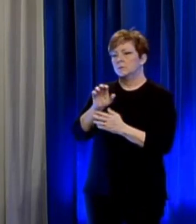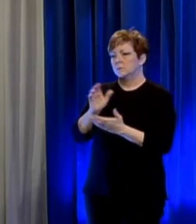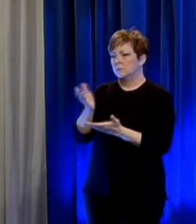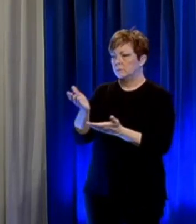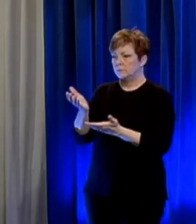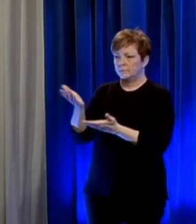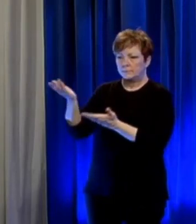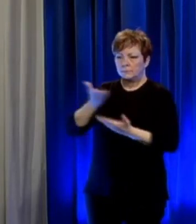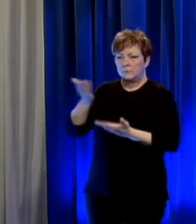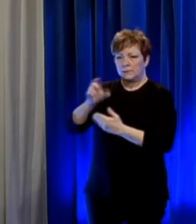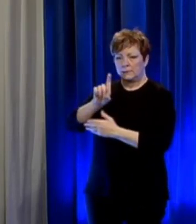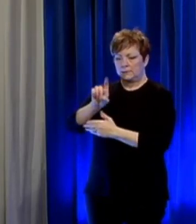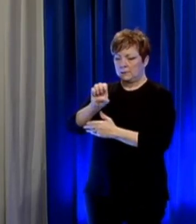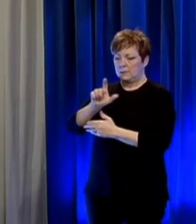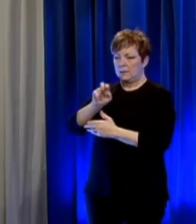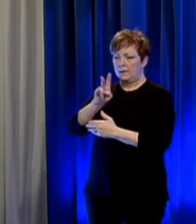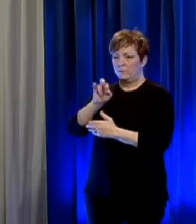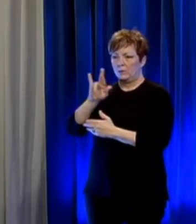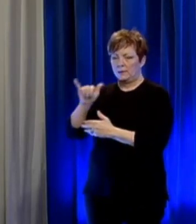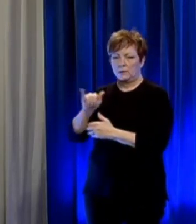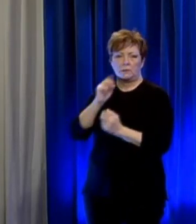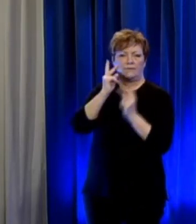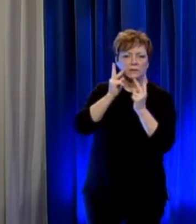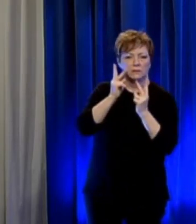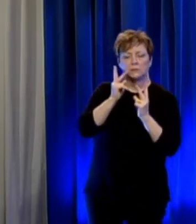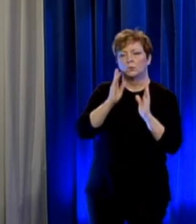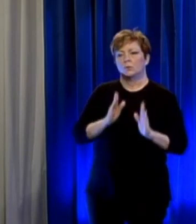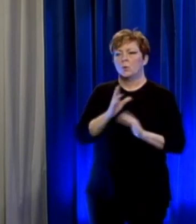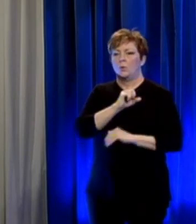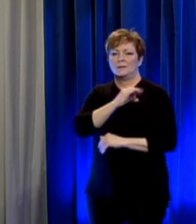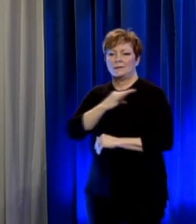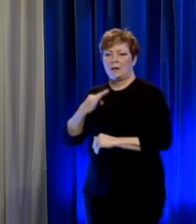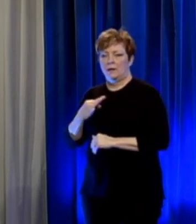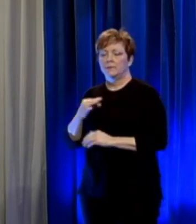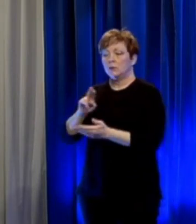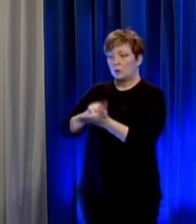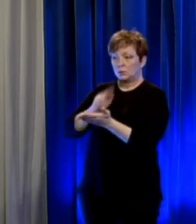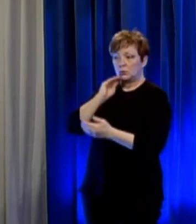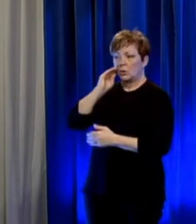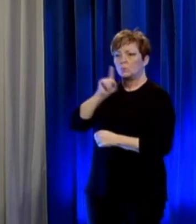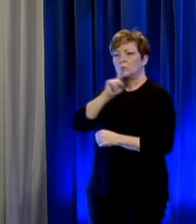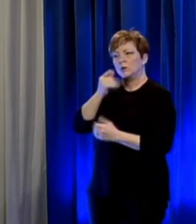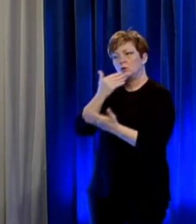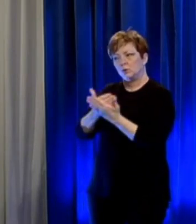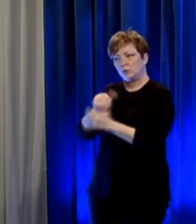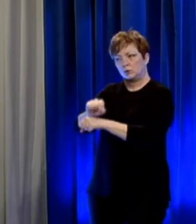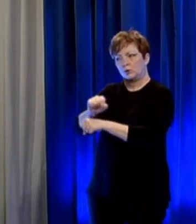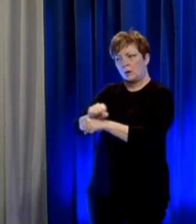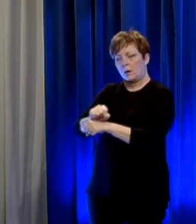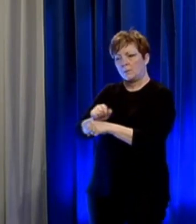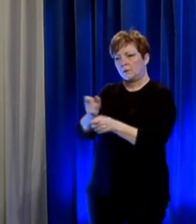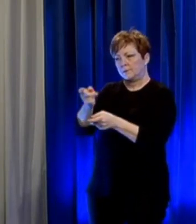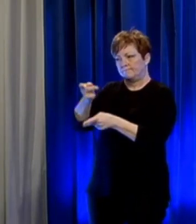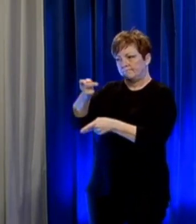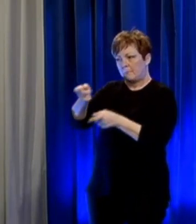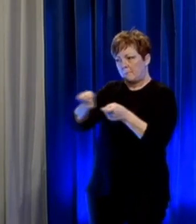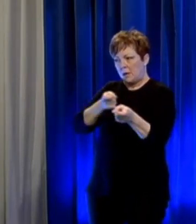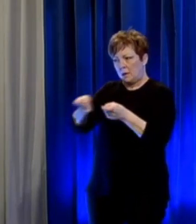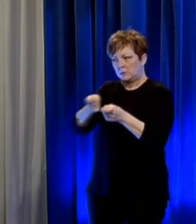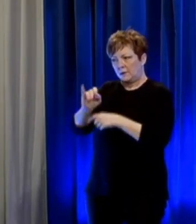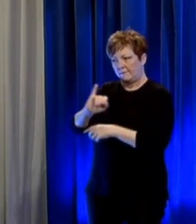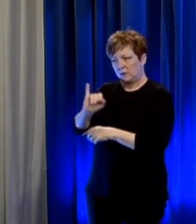staff, or whatever the case may be. Nursing homes actually do a really good job of handling infections. Infections